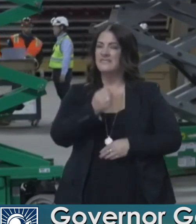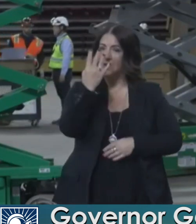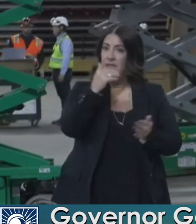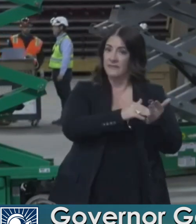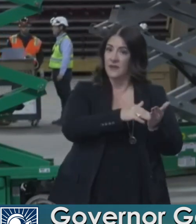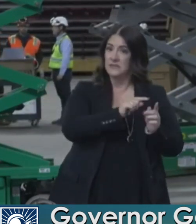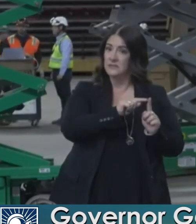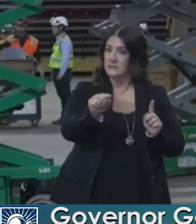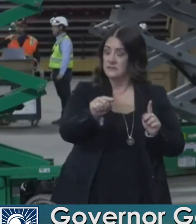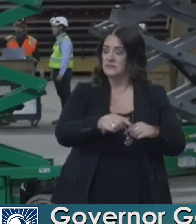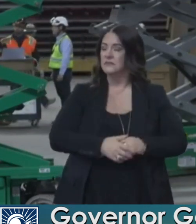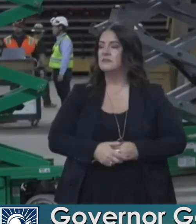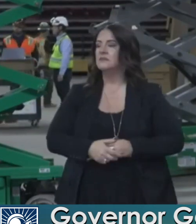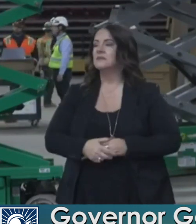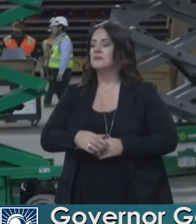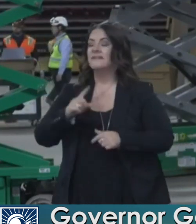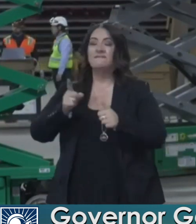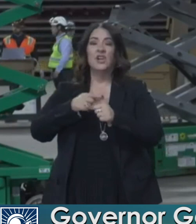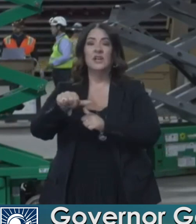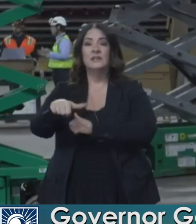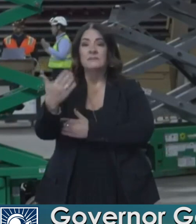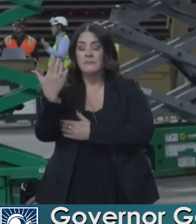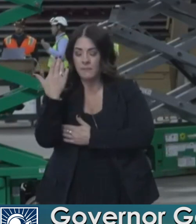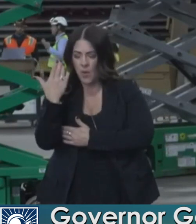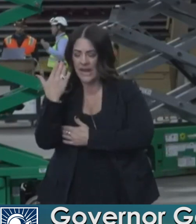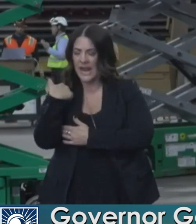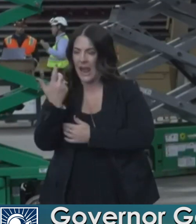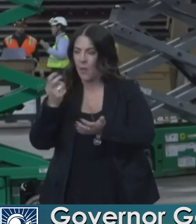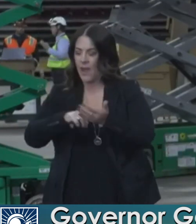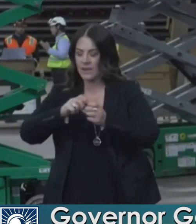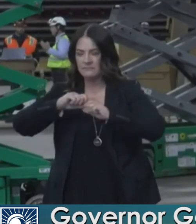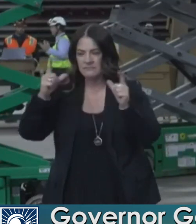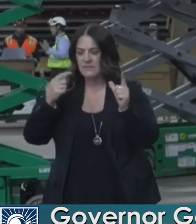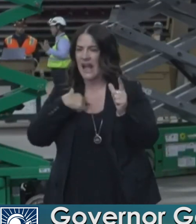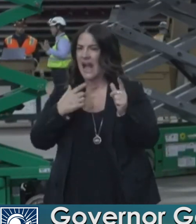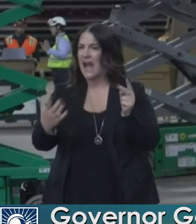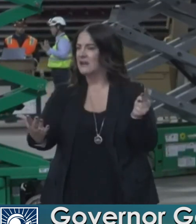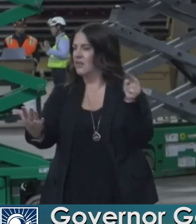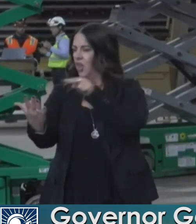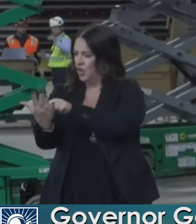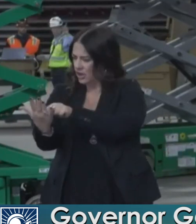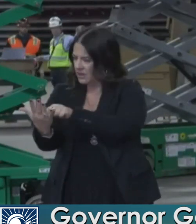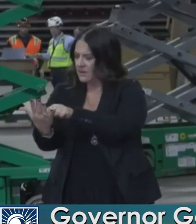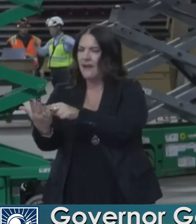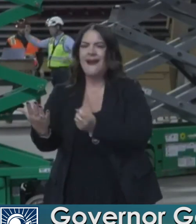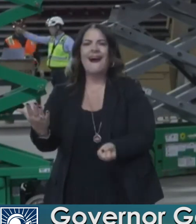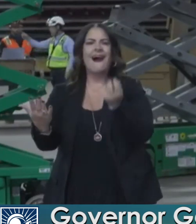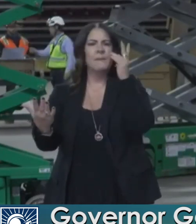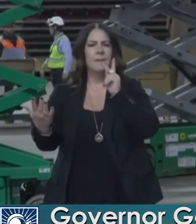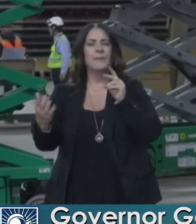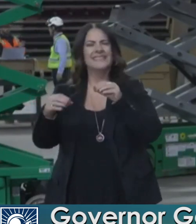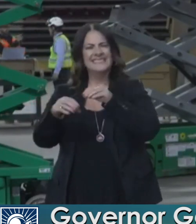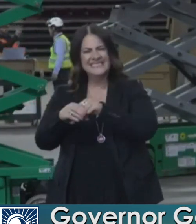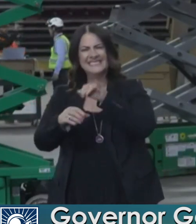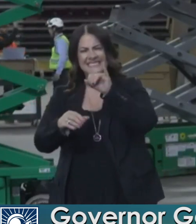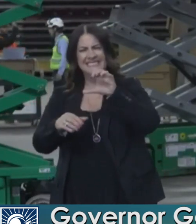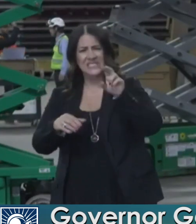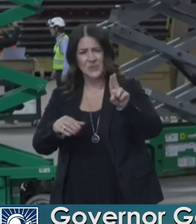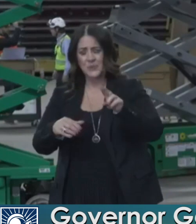number where I wake up first thing in the morning, no exaggeration. First thing I look at is the number of people in ICUs,